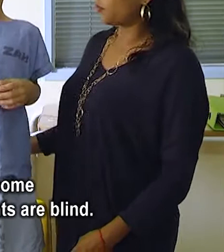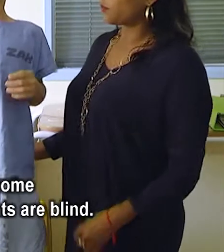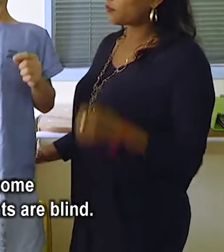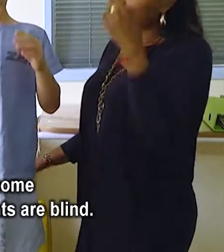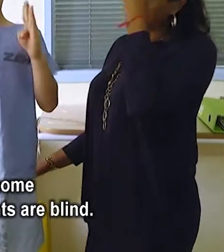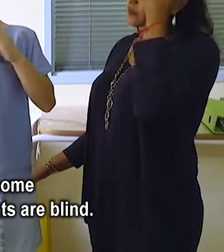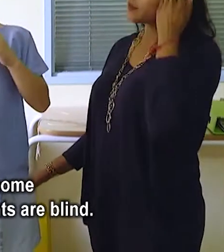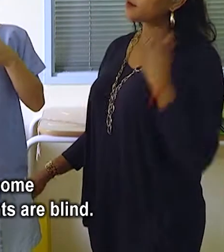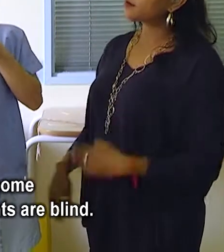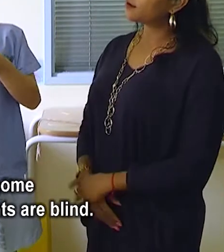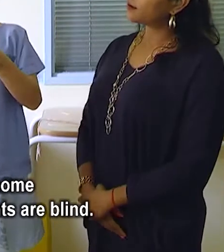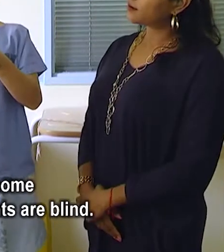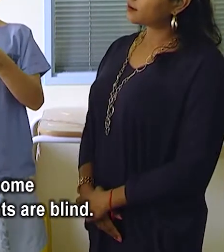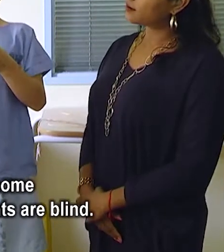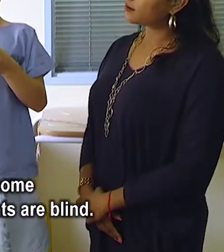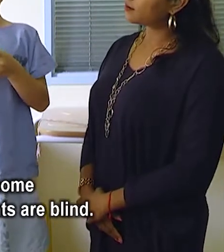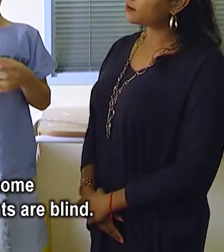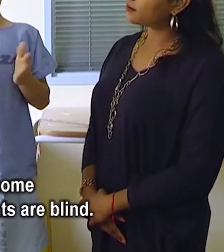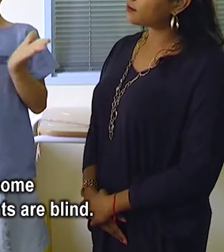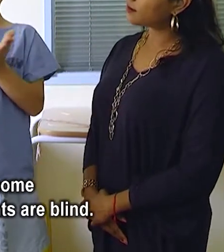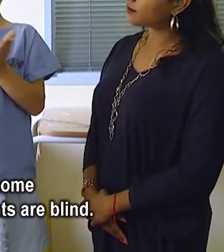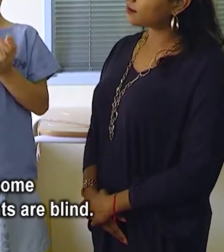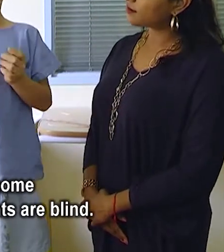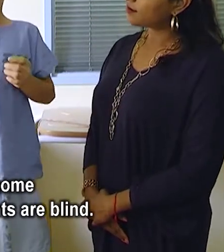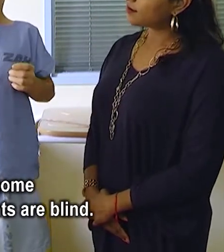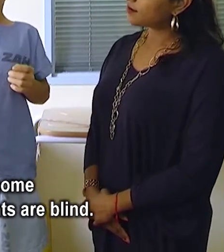In my home, both my parents are blind.